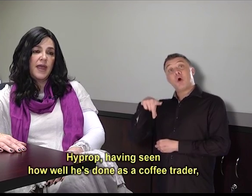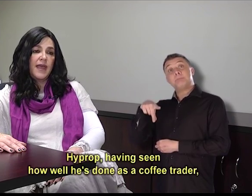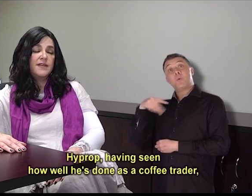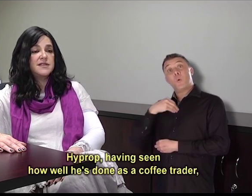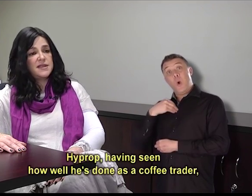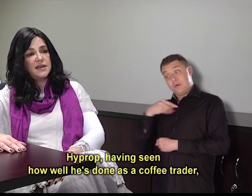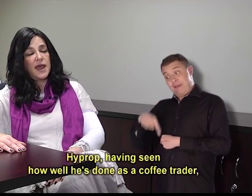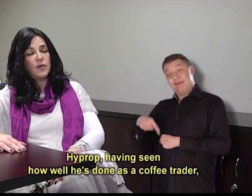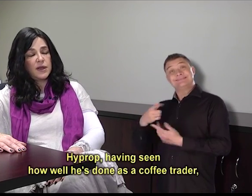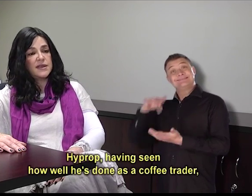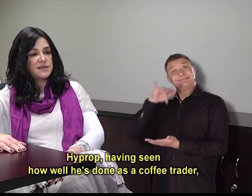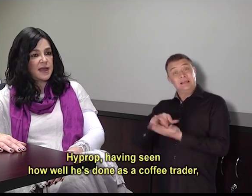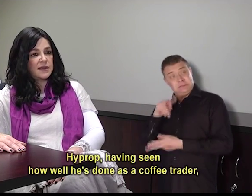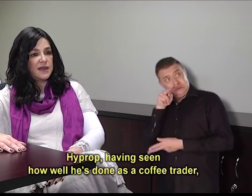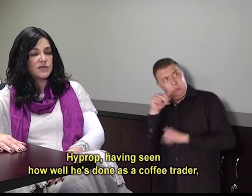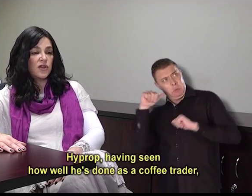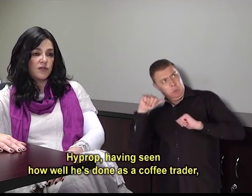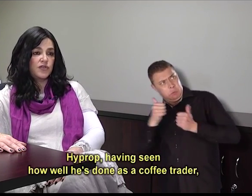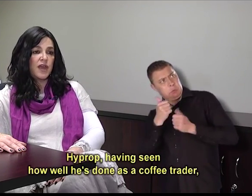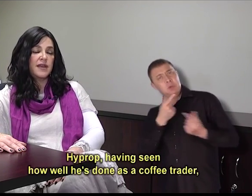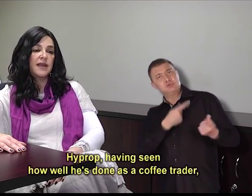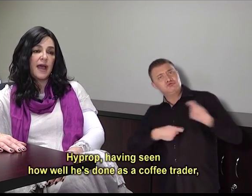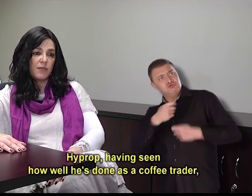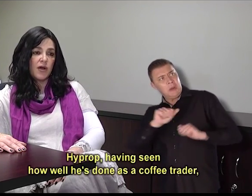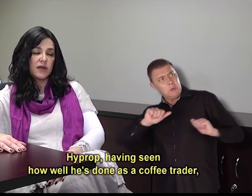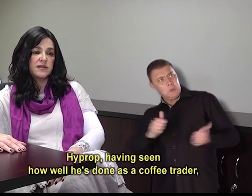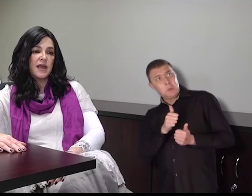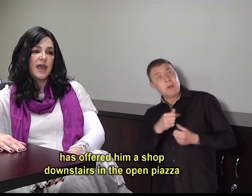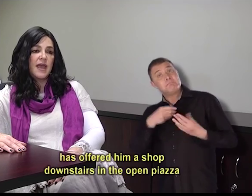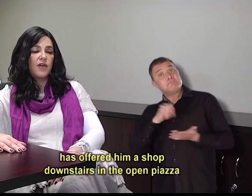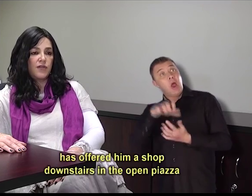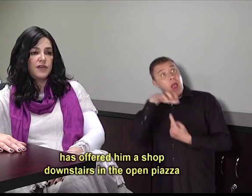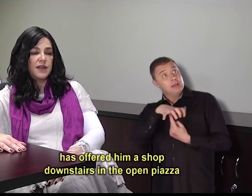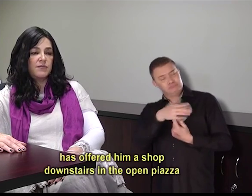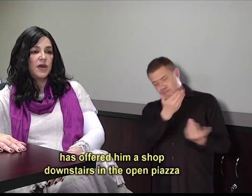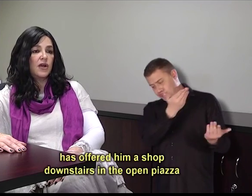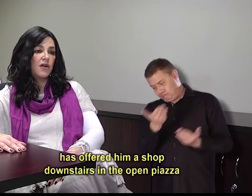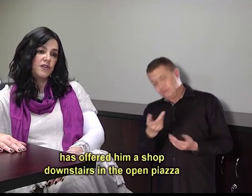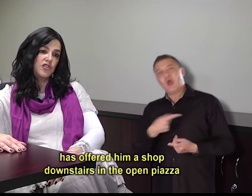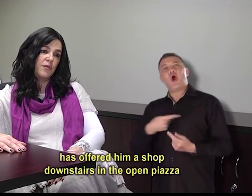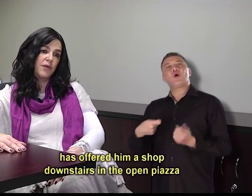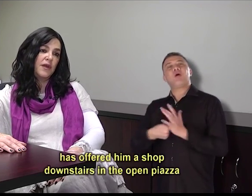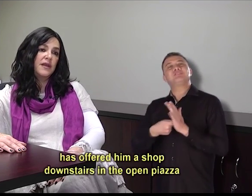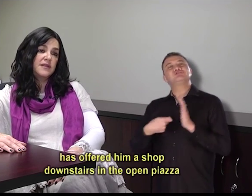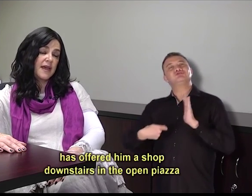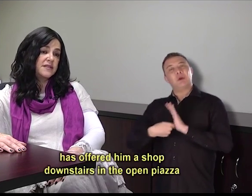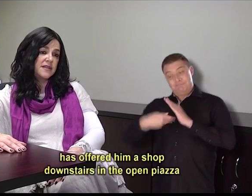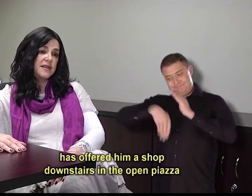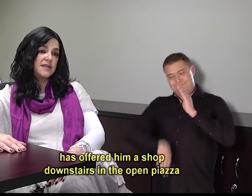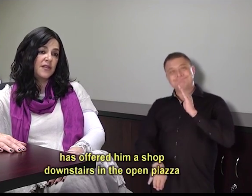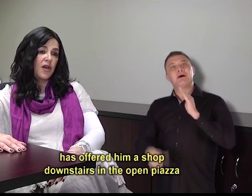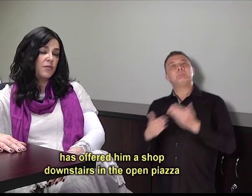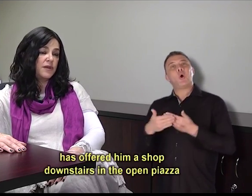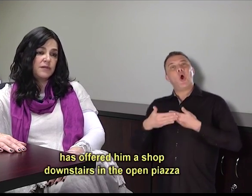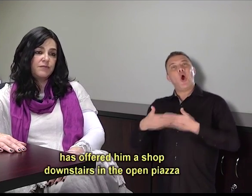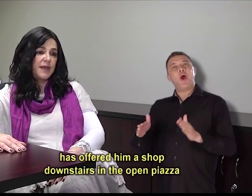Hyprop, having seen how well he's done as a coffee trader at our market, have offered him a coffee shop